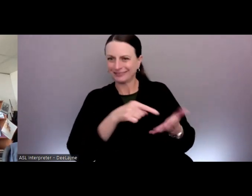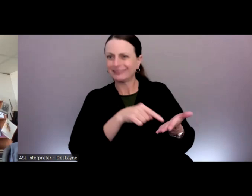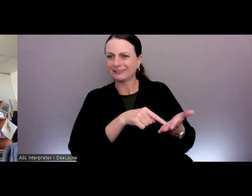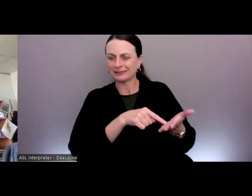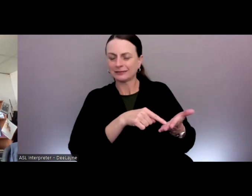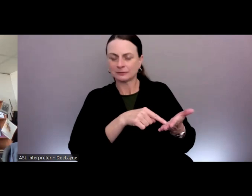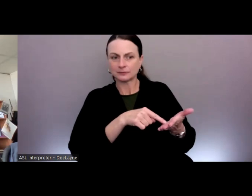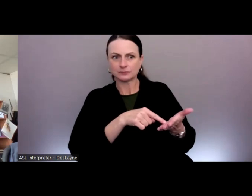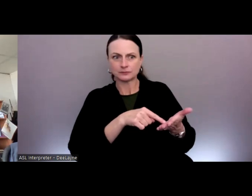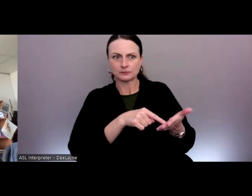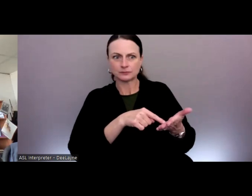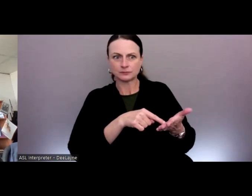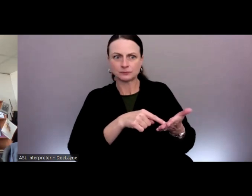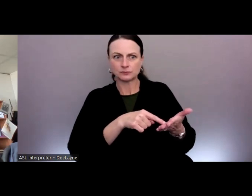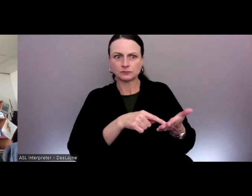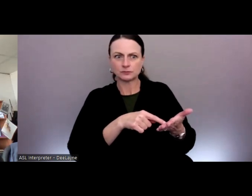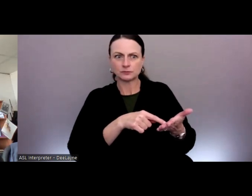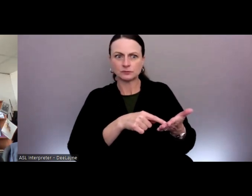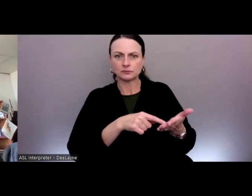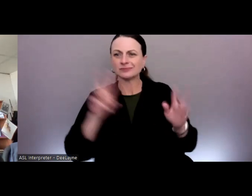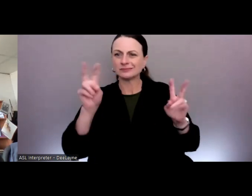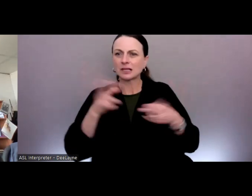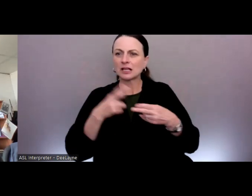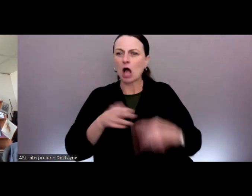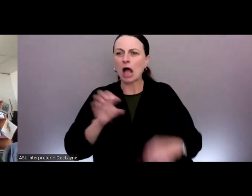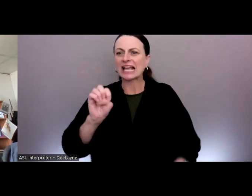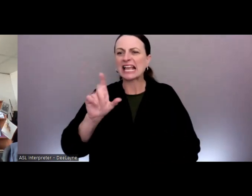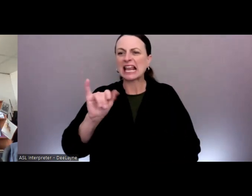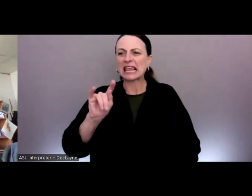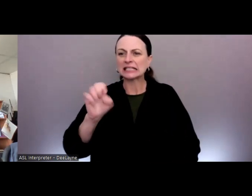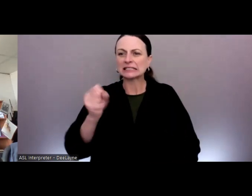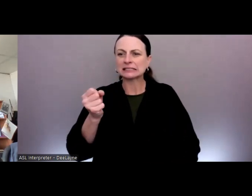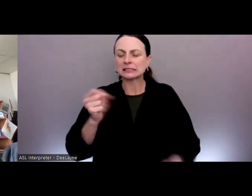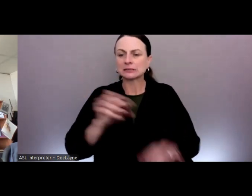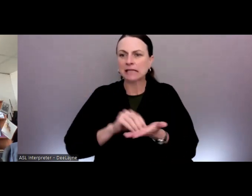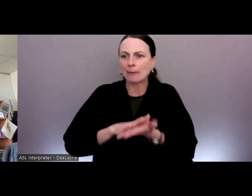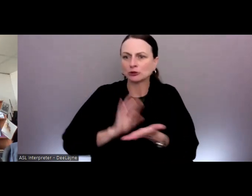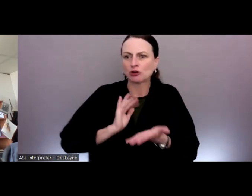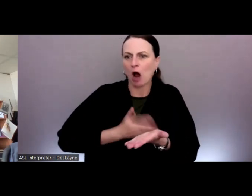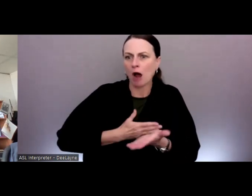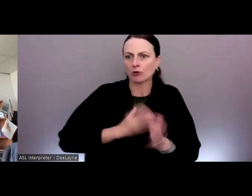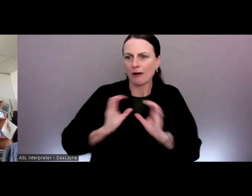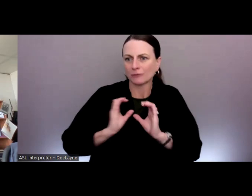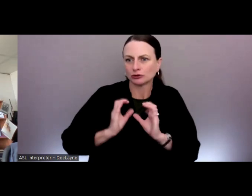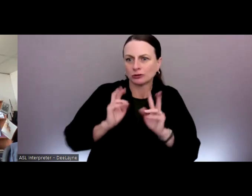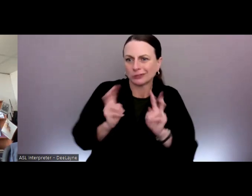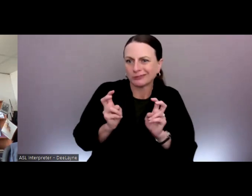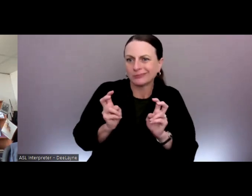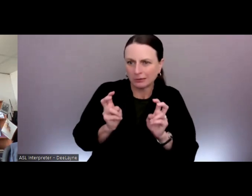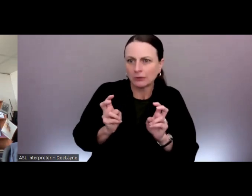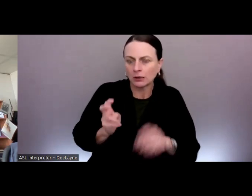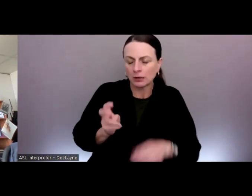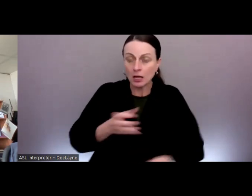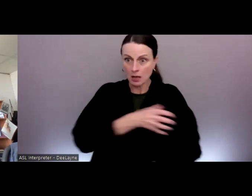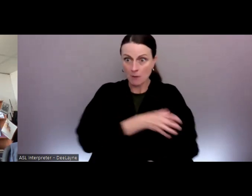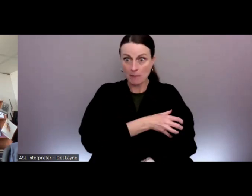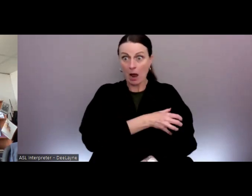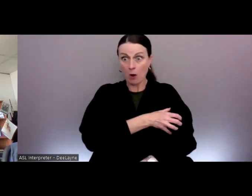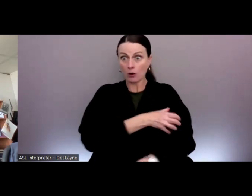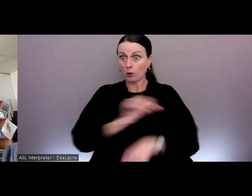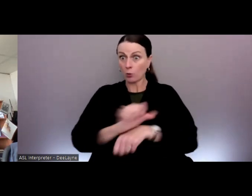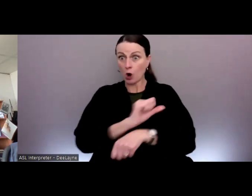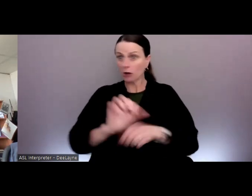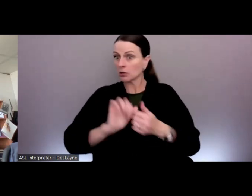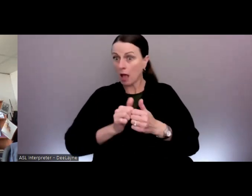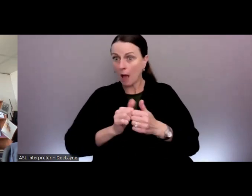in as elites capturing our conversations. Power works such that people are